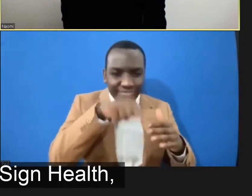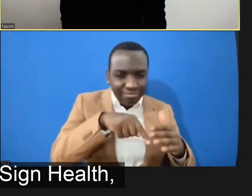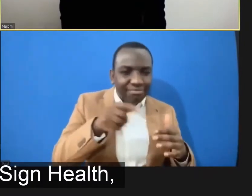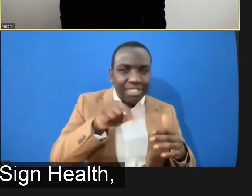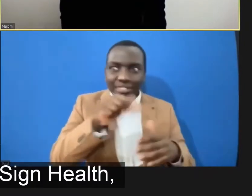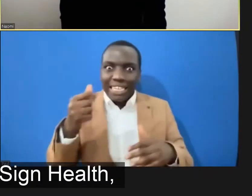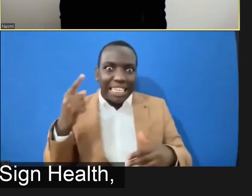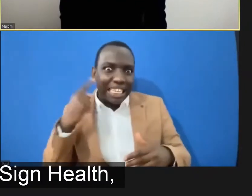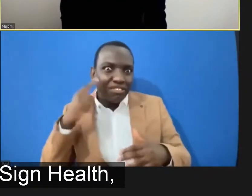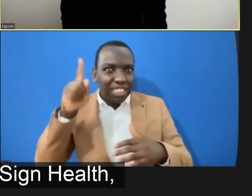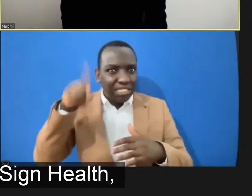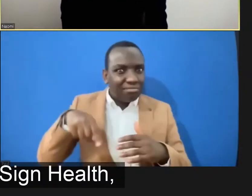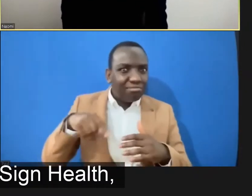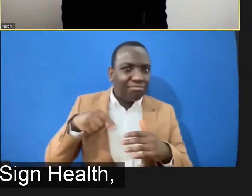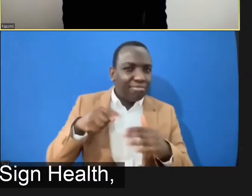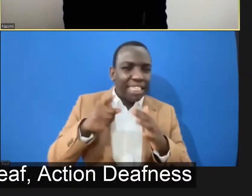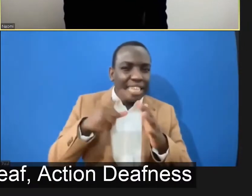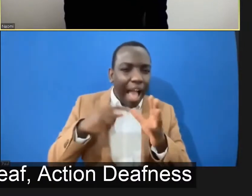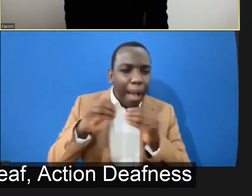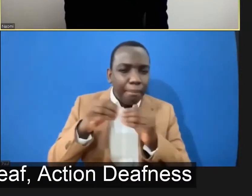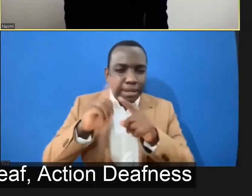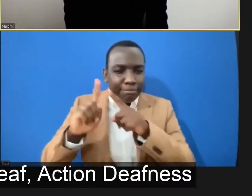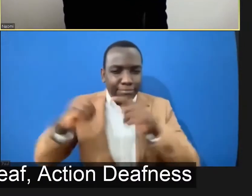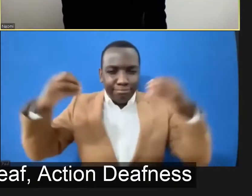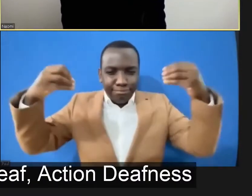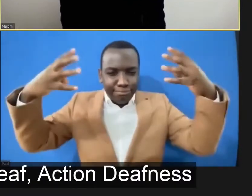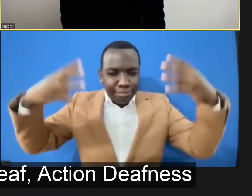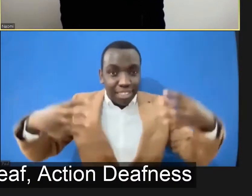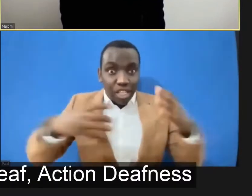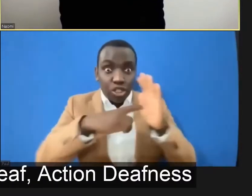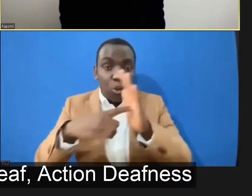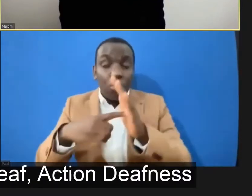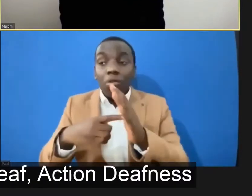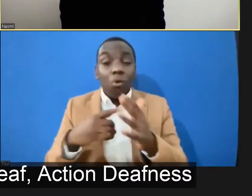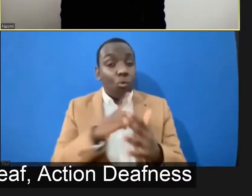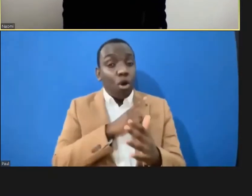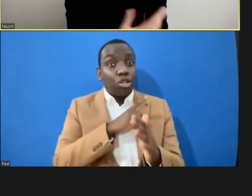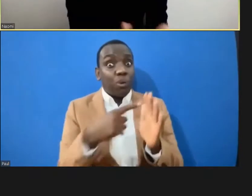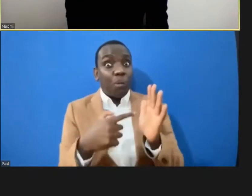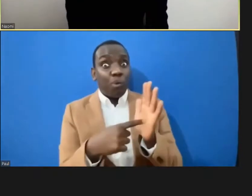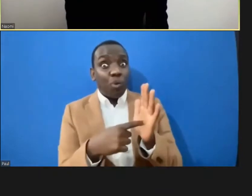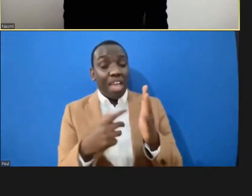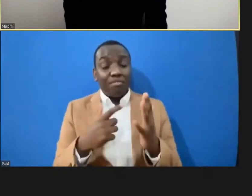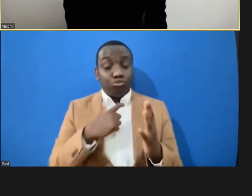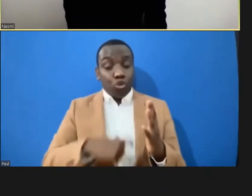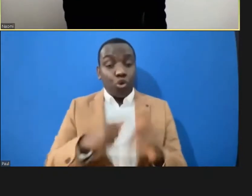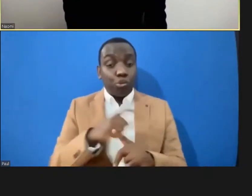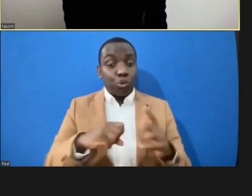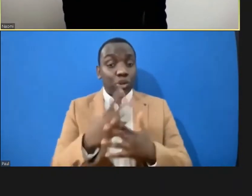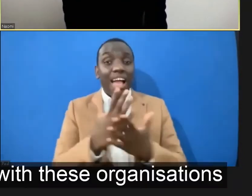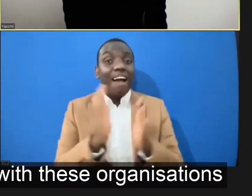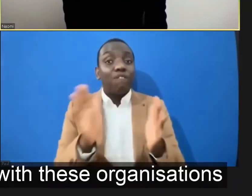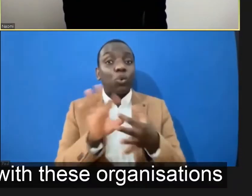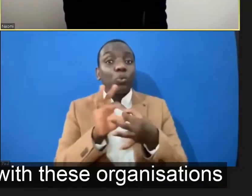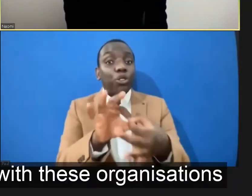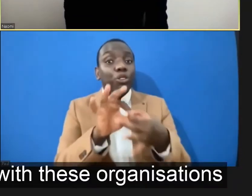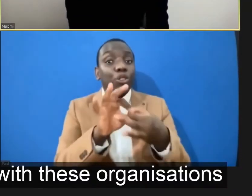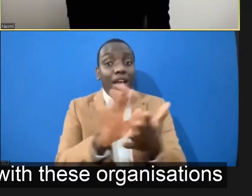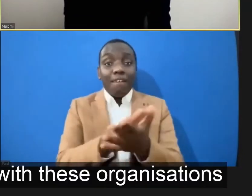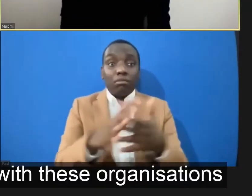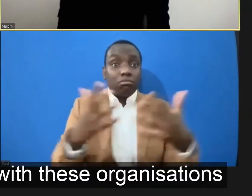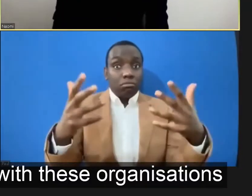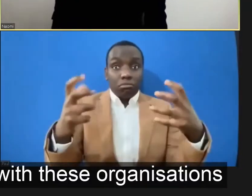Zebra Access, RAD, Sign Health, Manchester Centre for the Deaf, Action Deafness, BDA. And it's